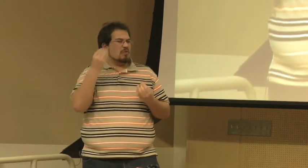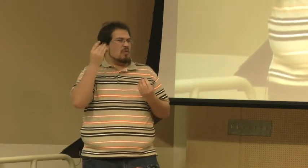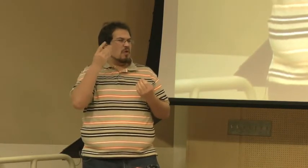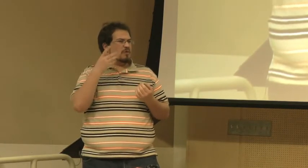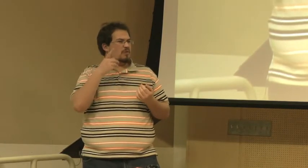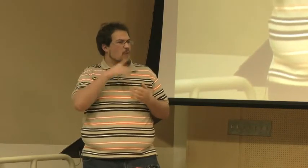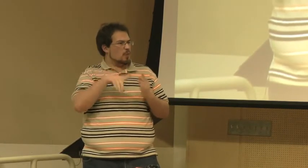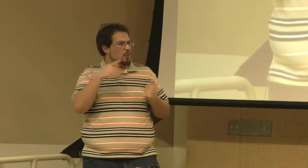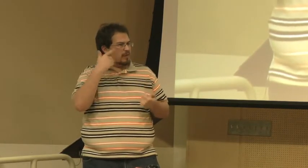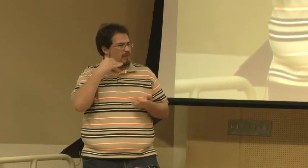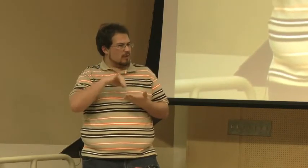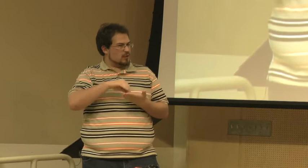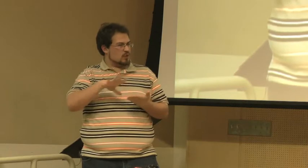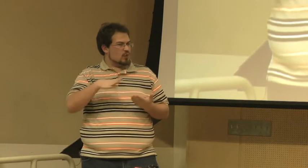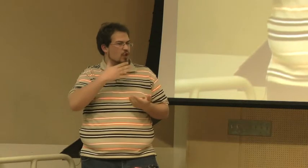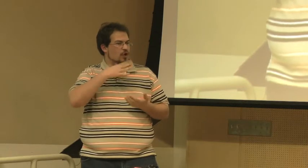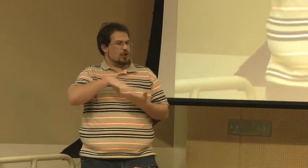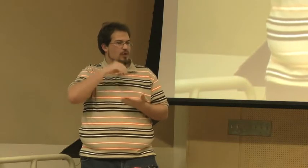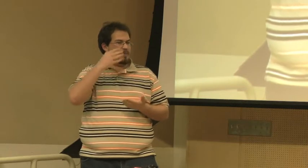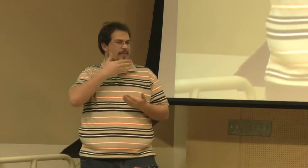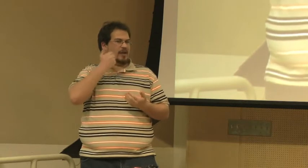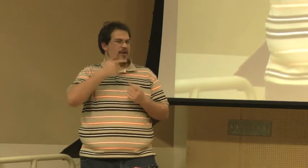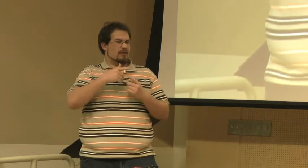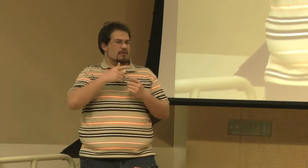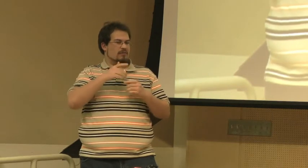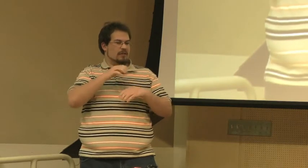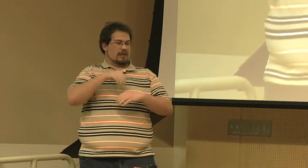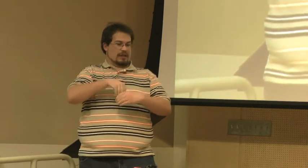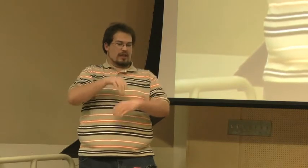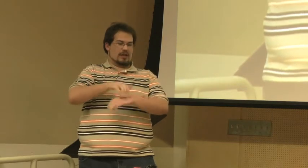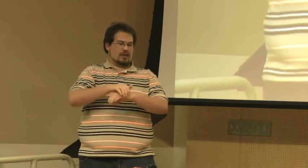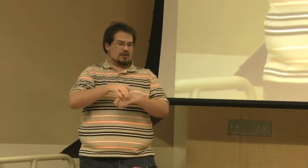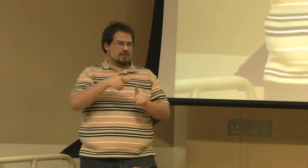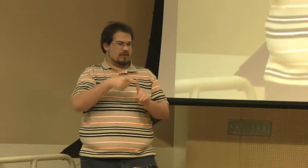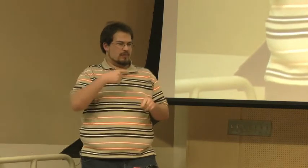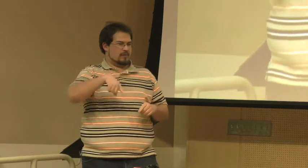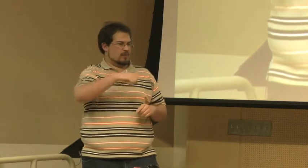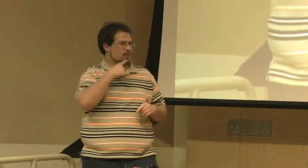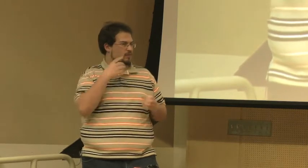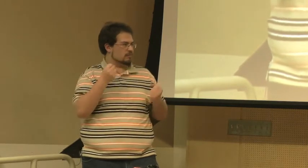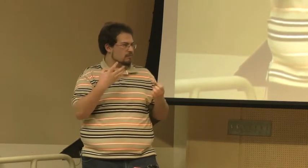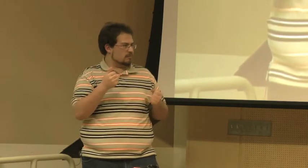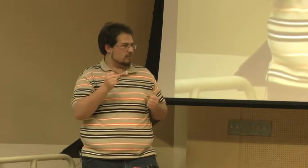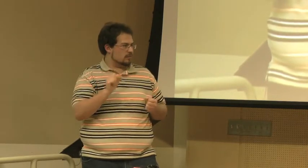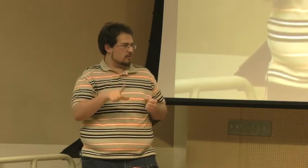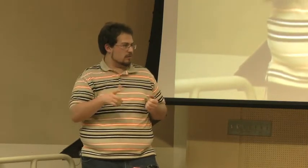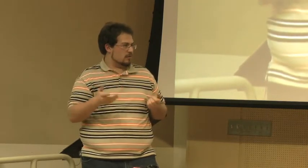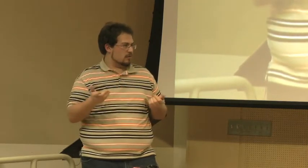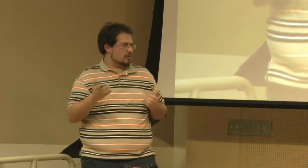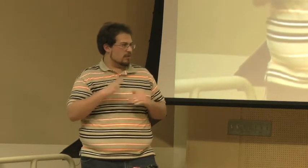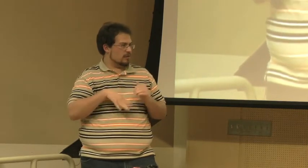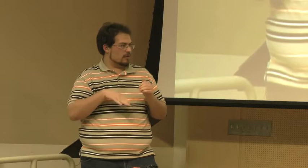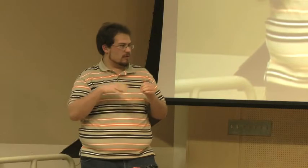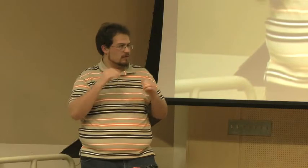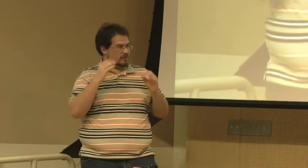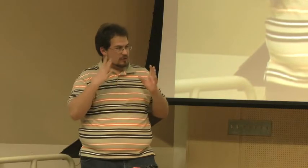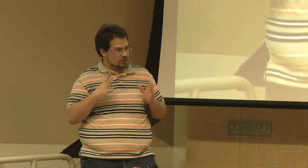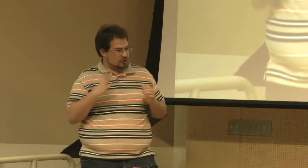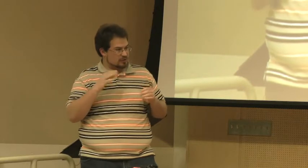language. So I'm thinking, you know, this is a student who knows the inside and outs of English. Do you think maybe that would be better